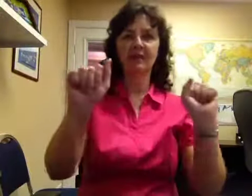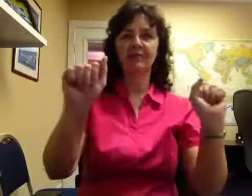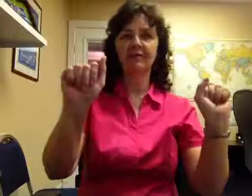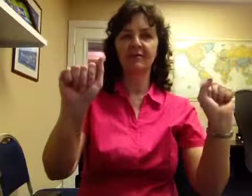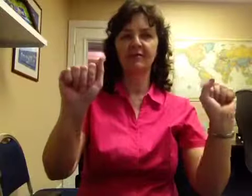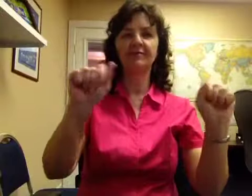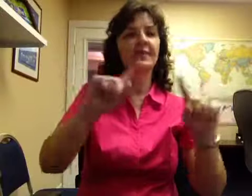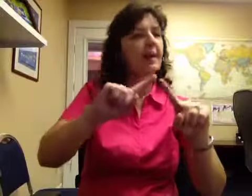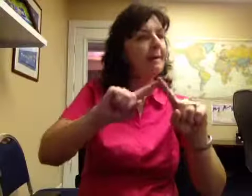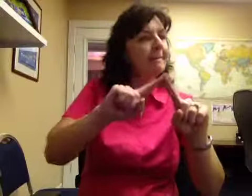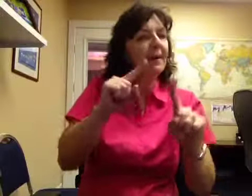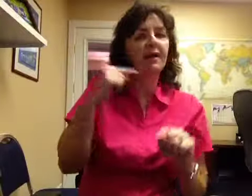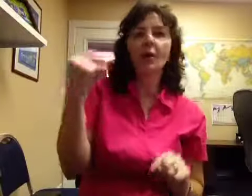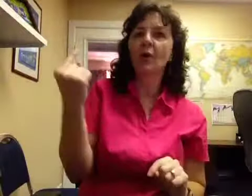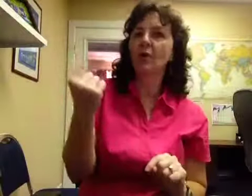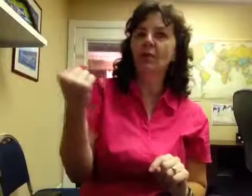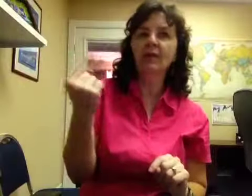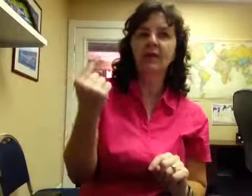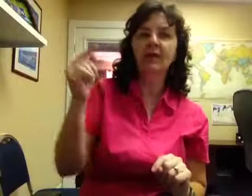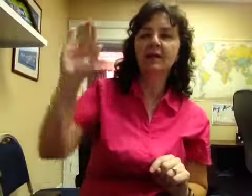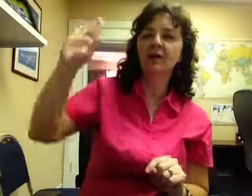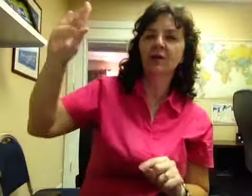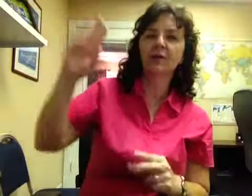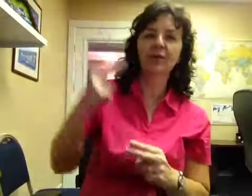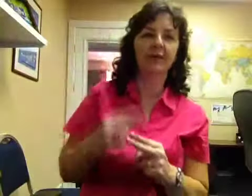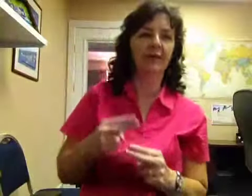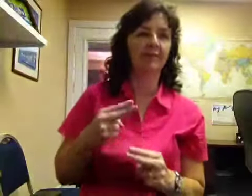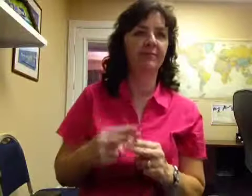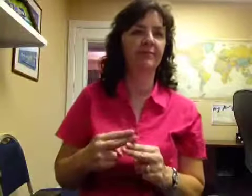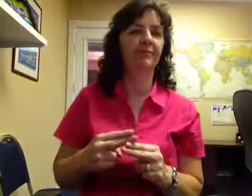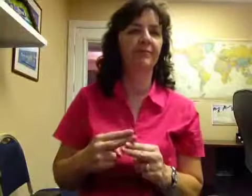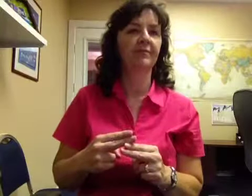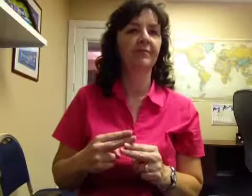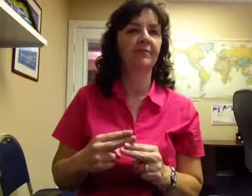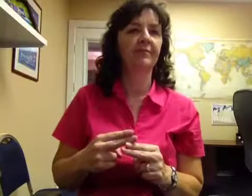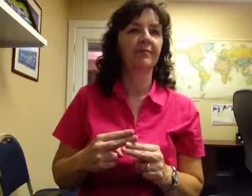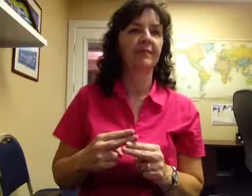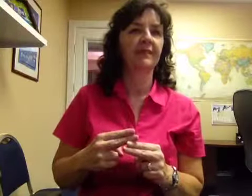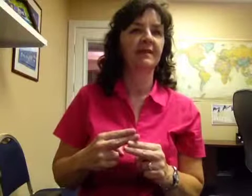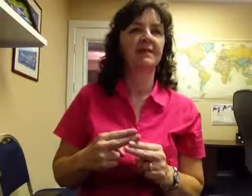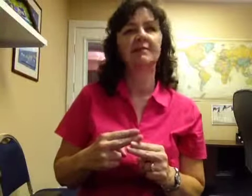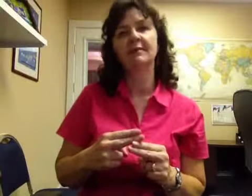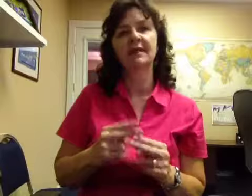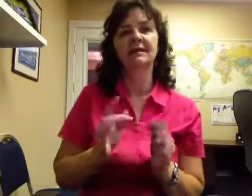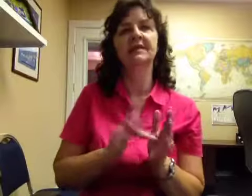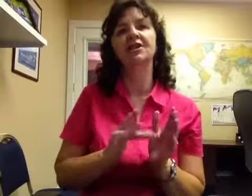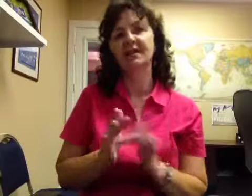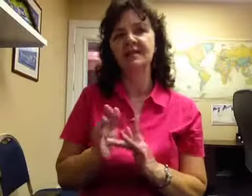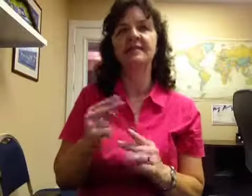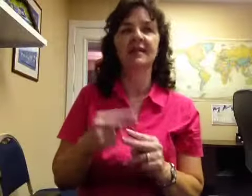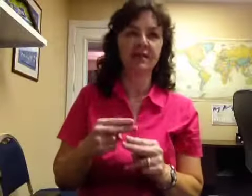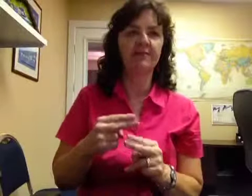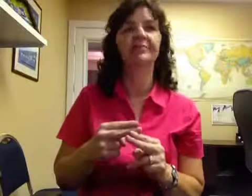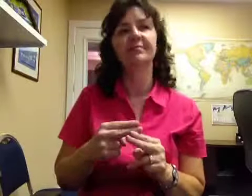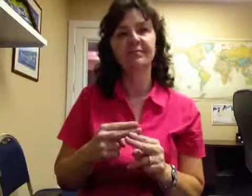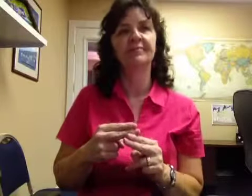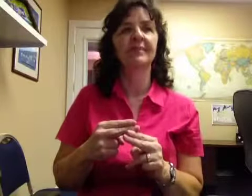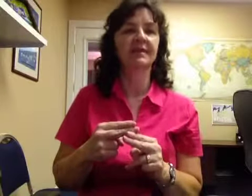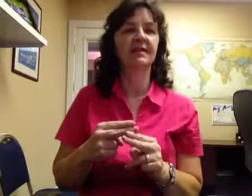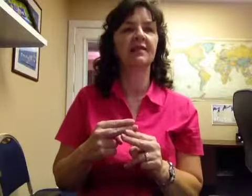save, but only your name. And sometimes I say Jesus' name instead of